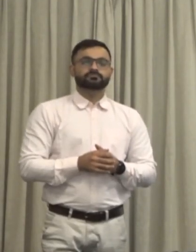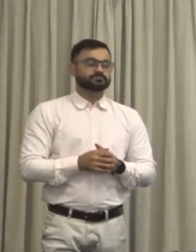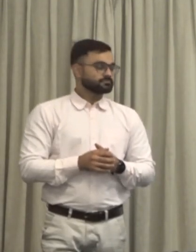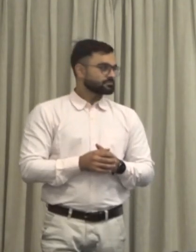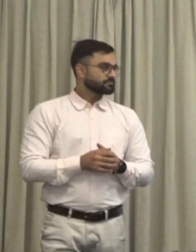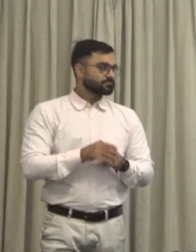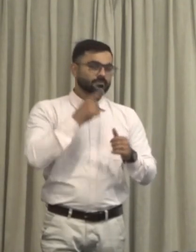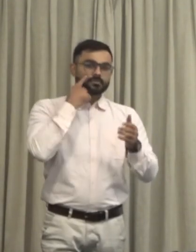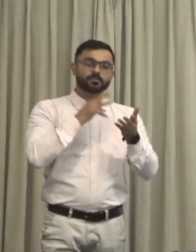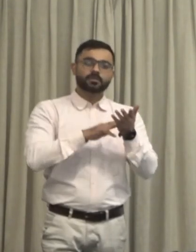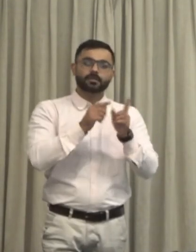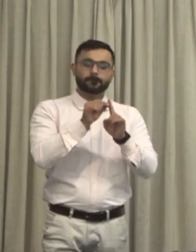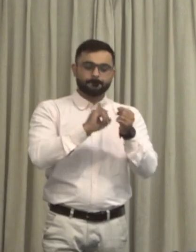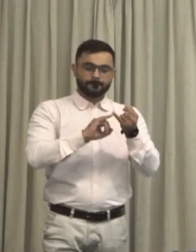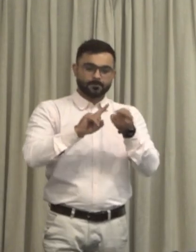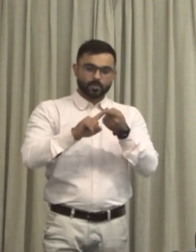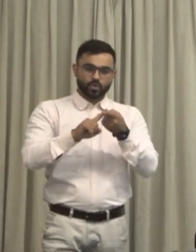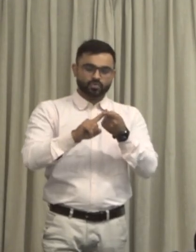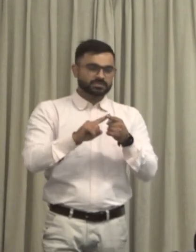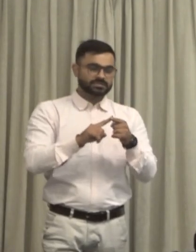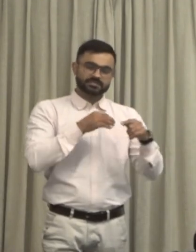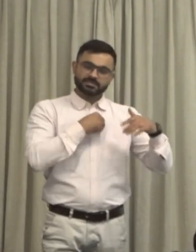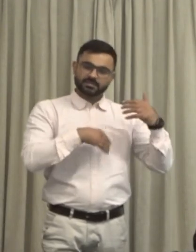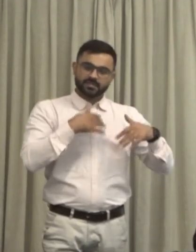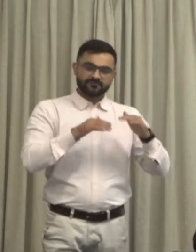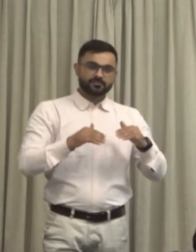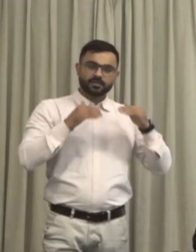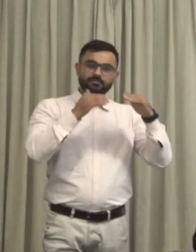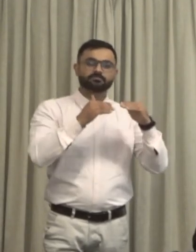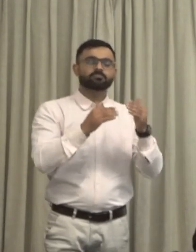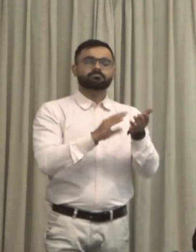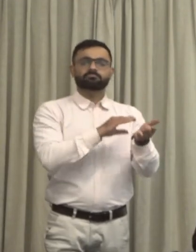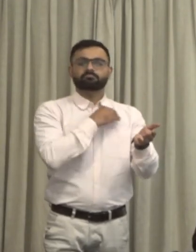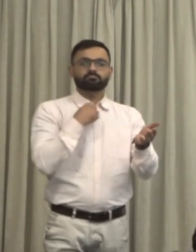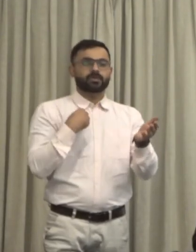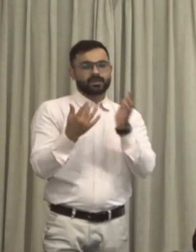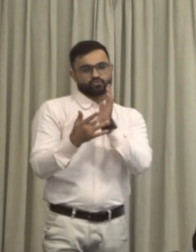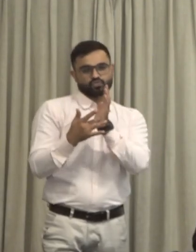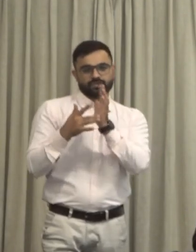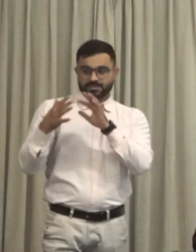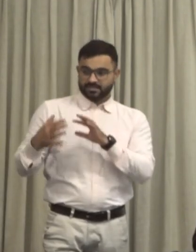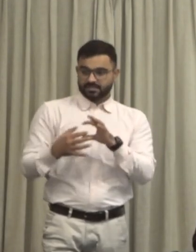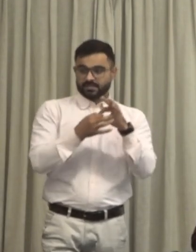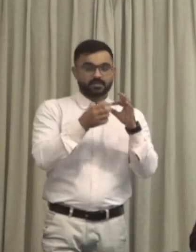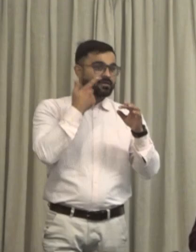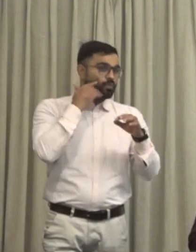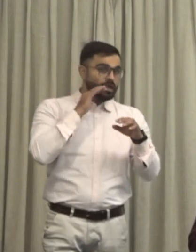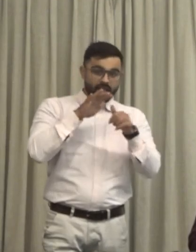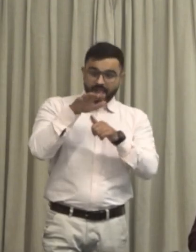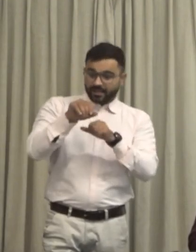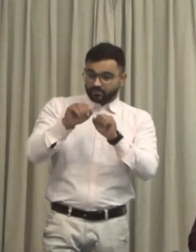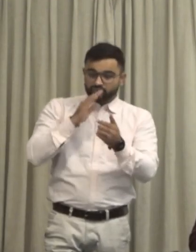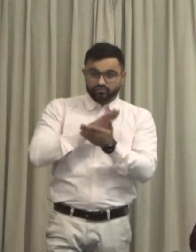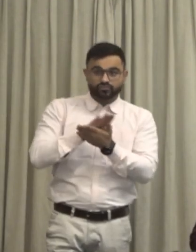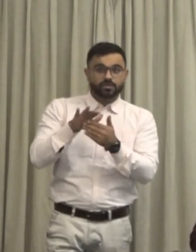with imposed suffering by advanced medical technology. And that is relevant only when you have access or some